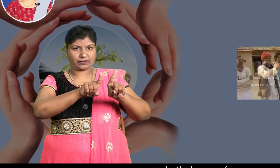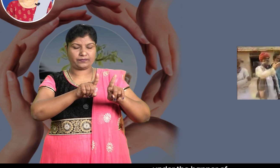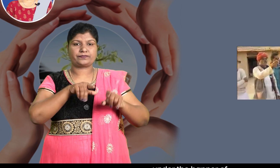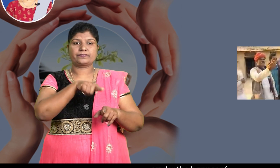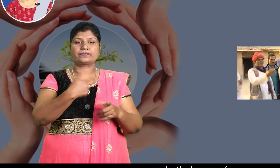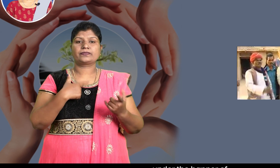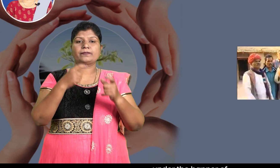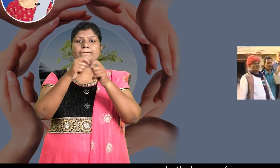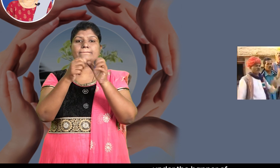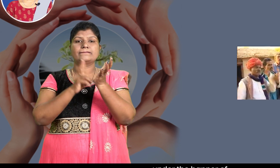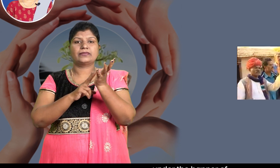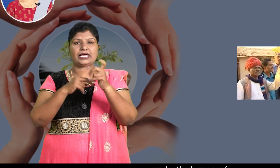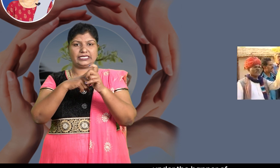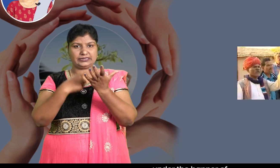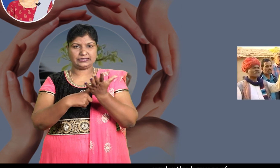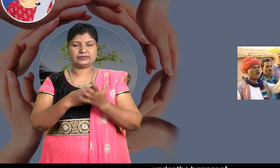of